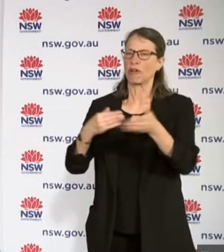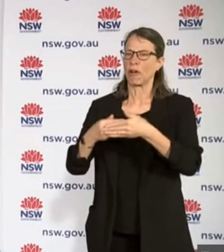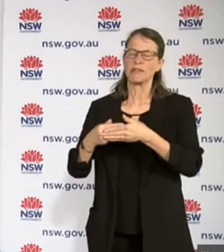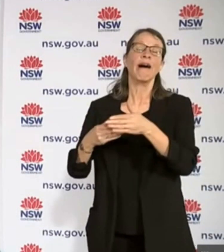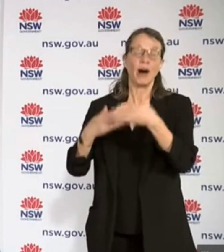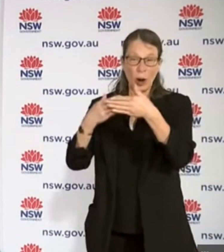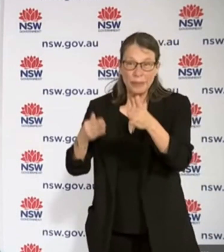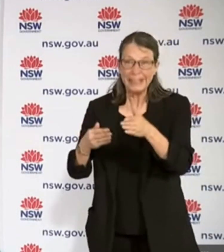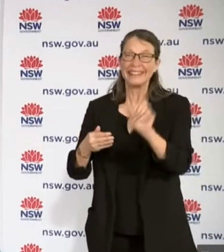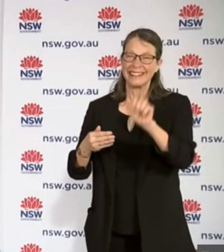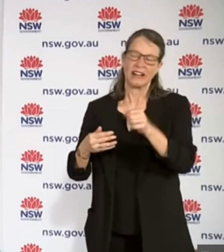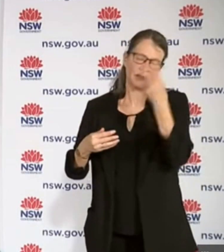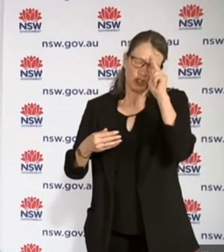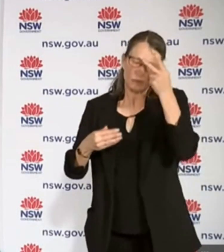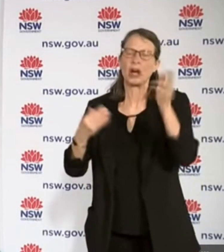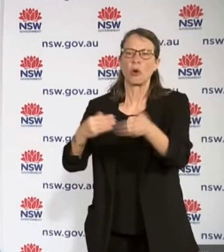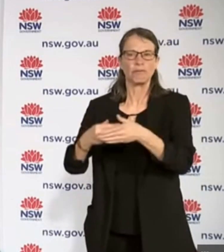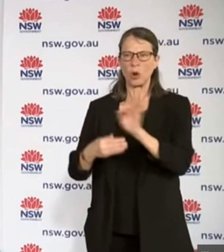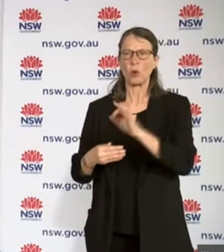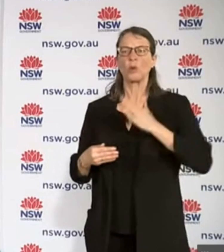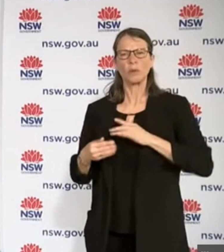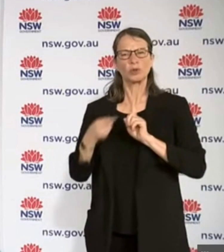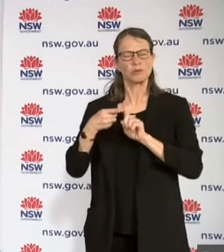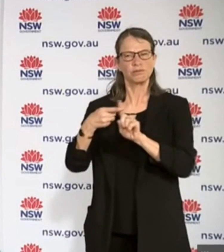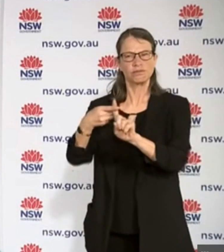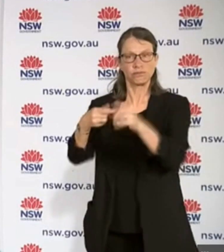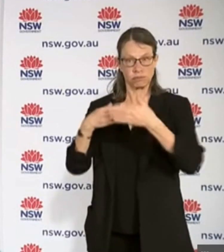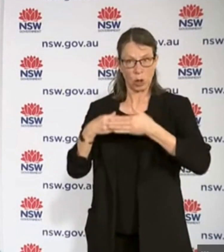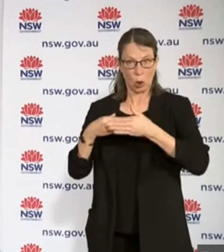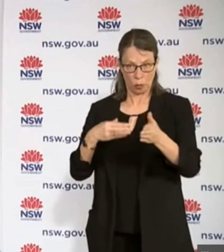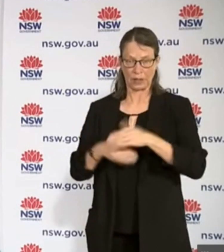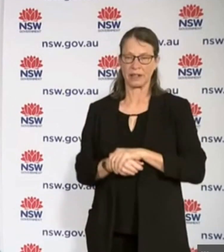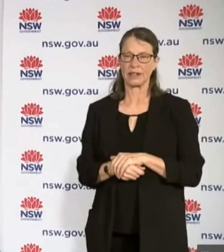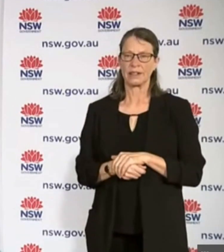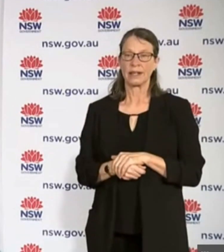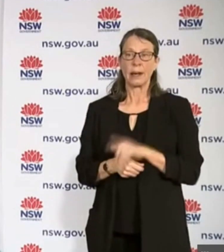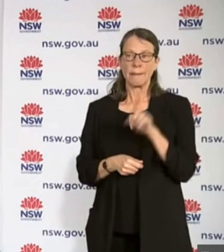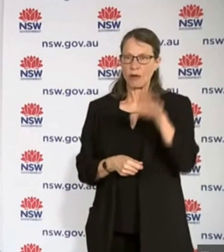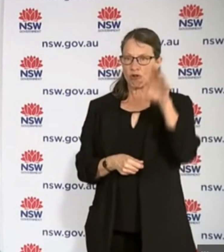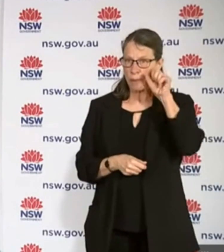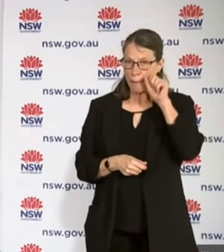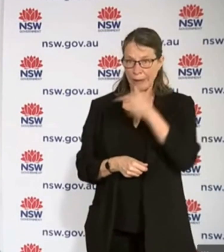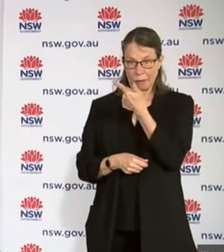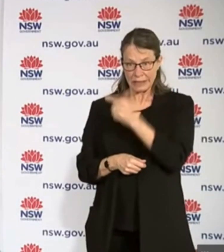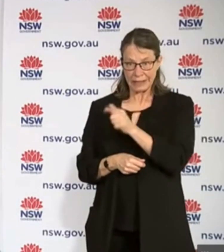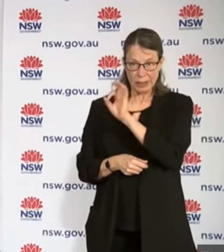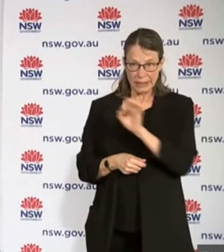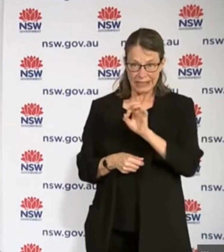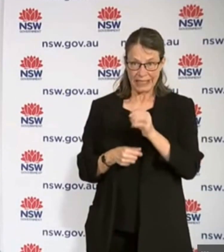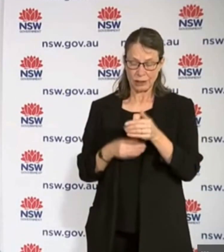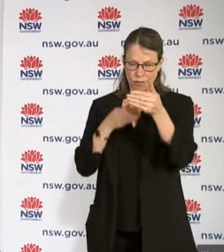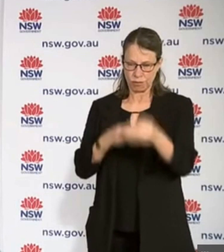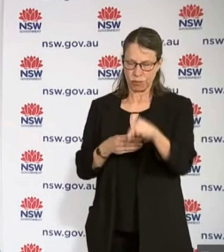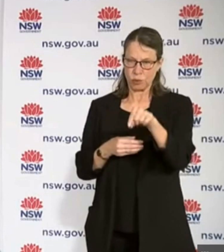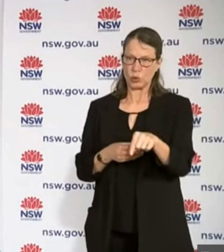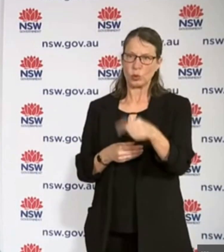am asking everybody to exercise extreme caution, because that 80% double dose coverage gives us that extra layer of protection. But what is good